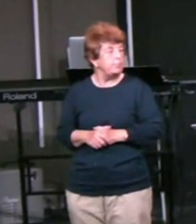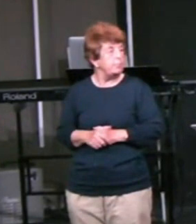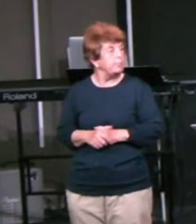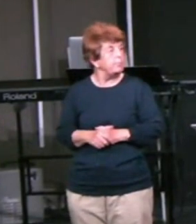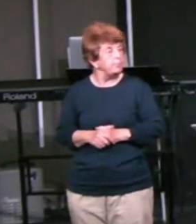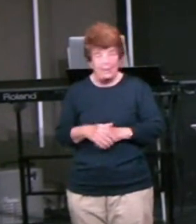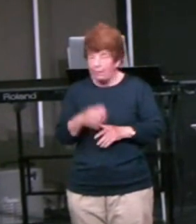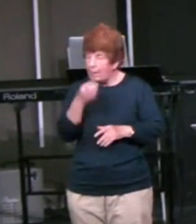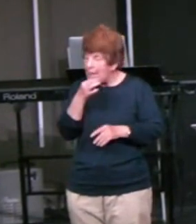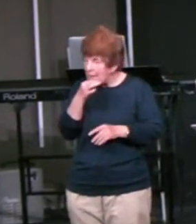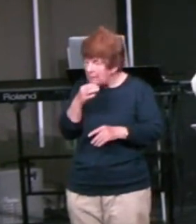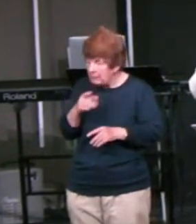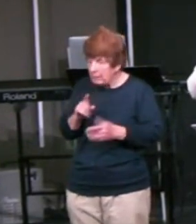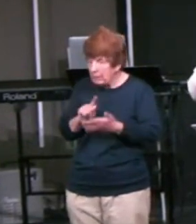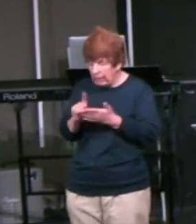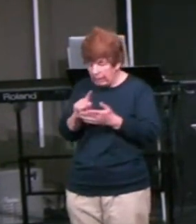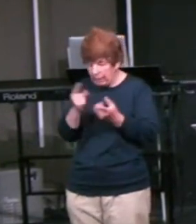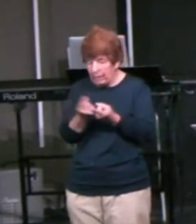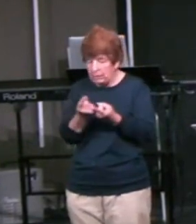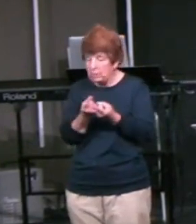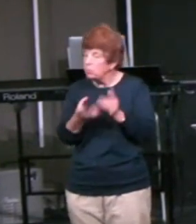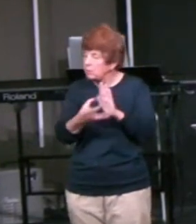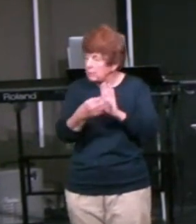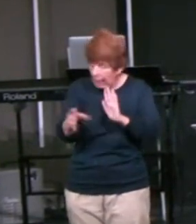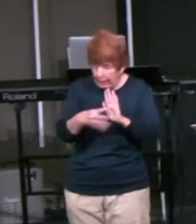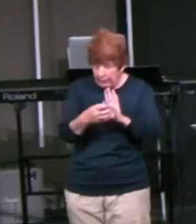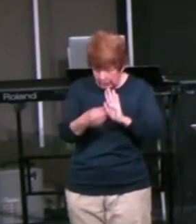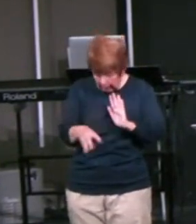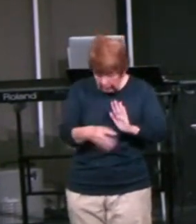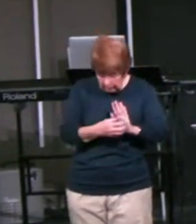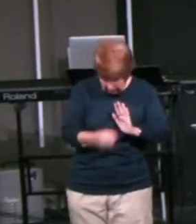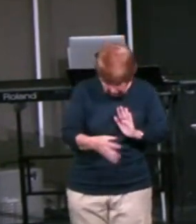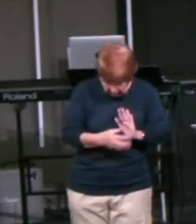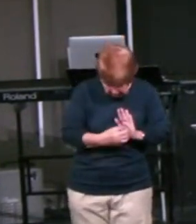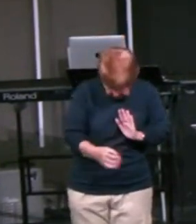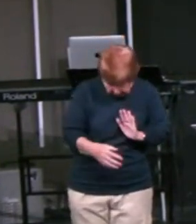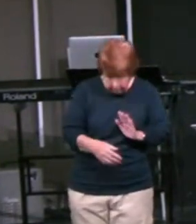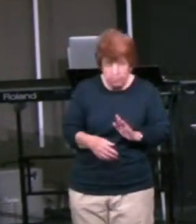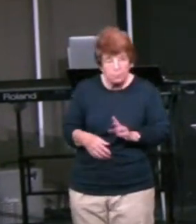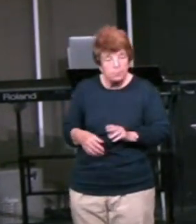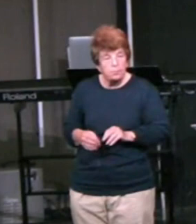But little by little, these things were stripped away from him.